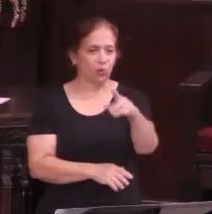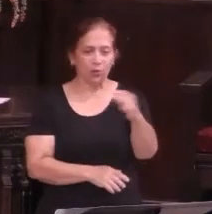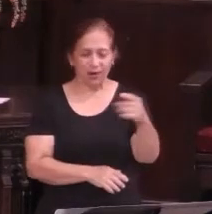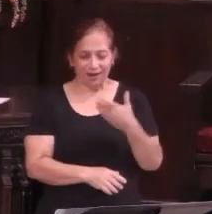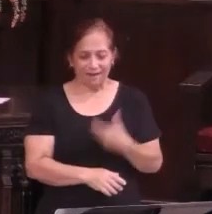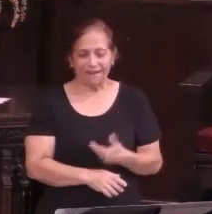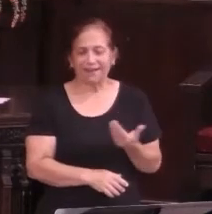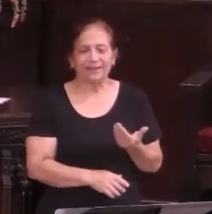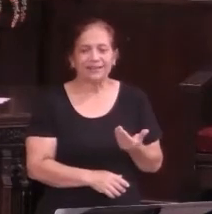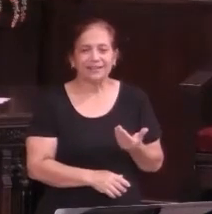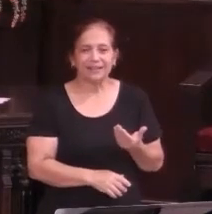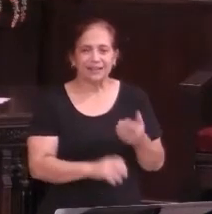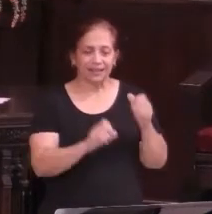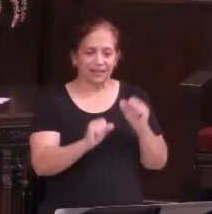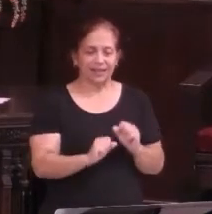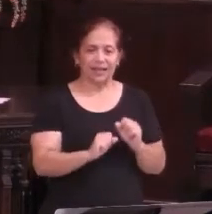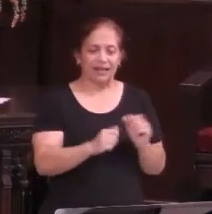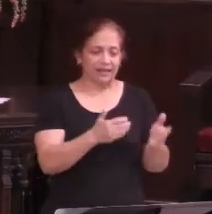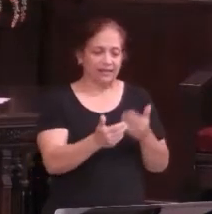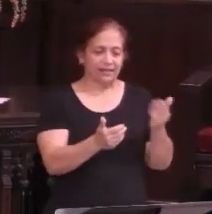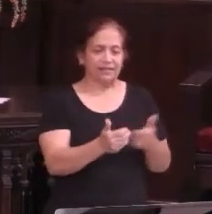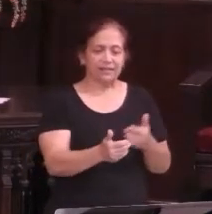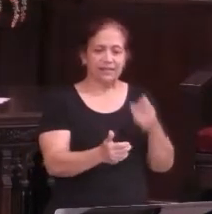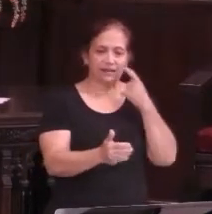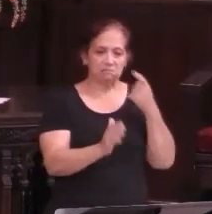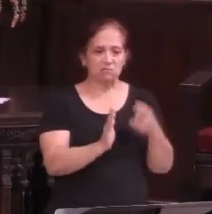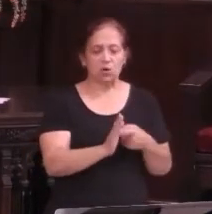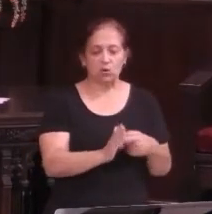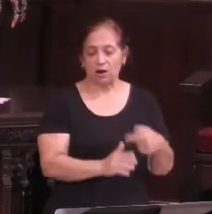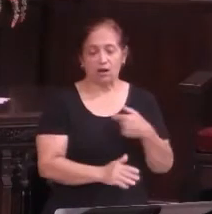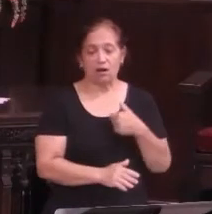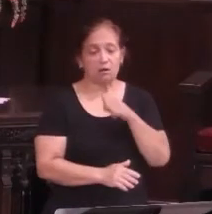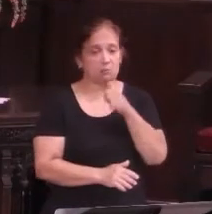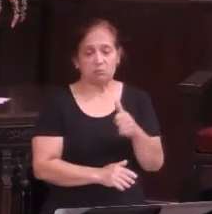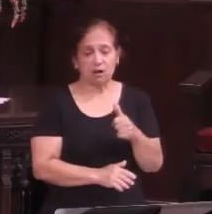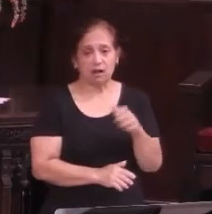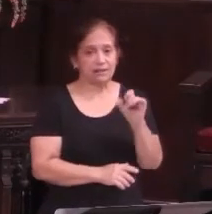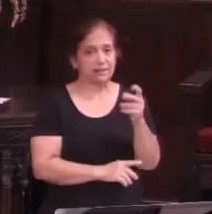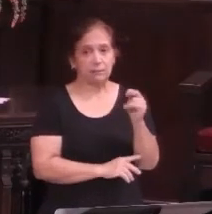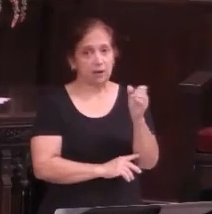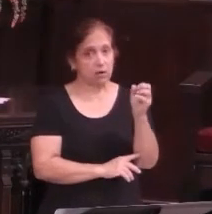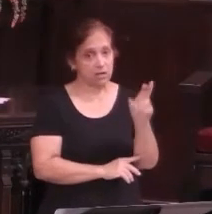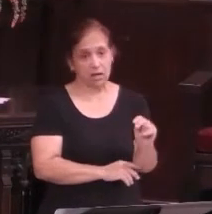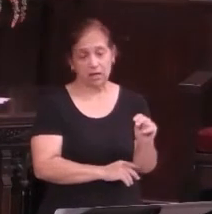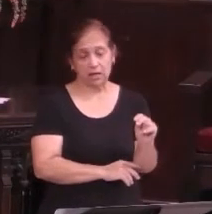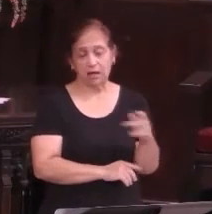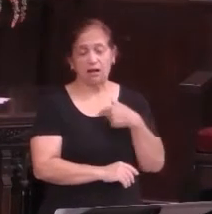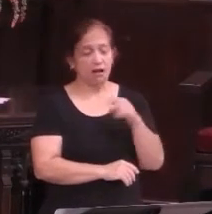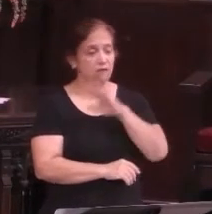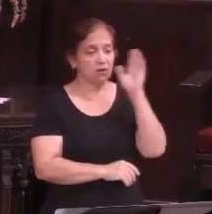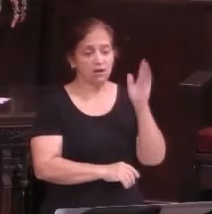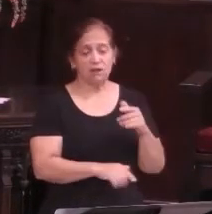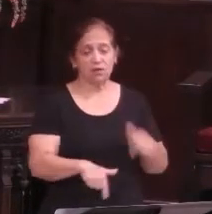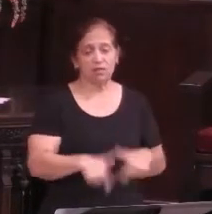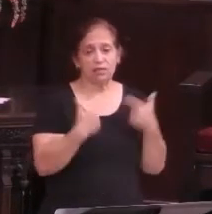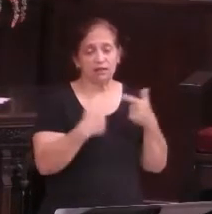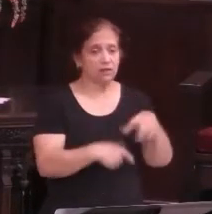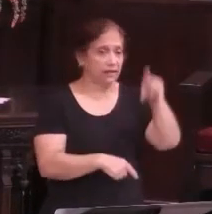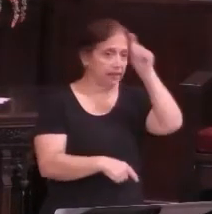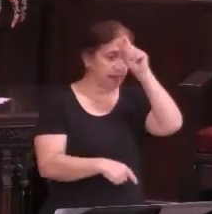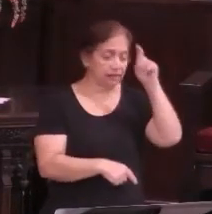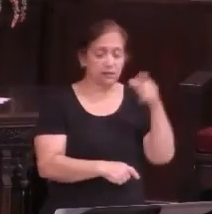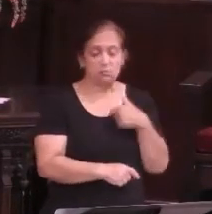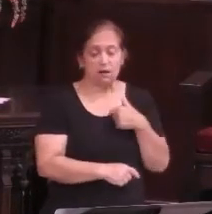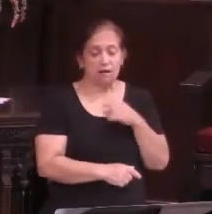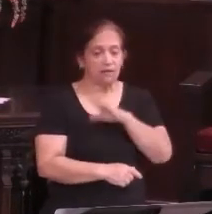I, can usually easily note that I am not a Samaritan. I have never lived in Egypt. I